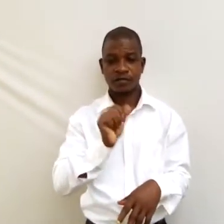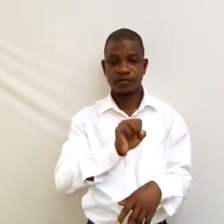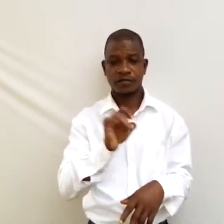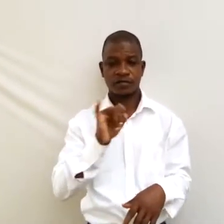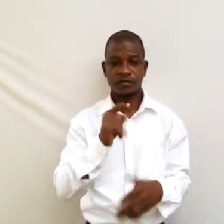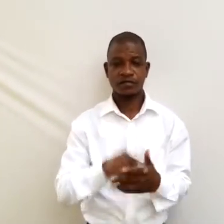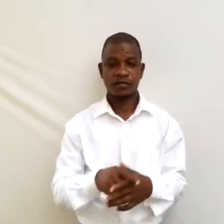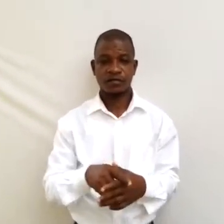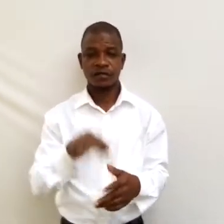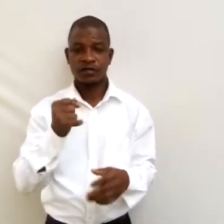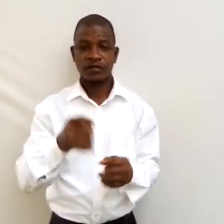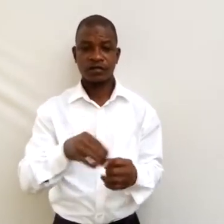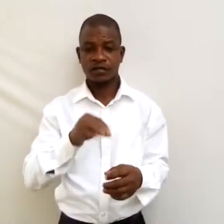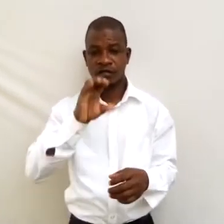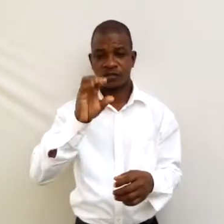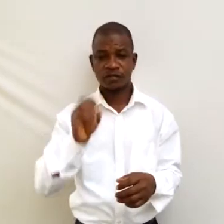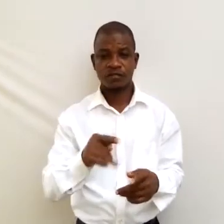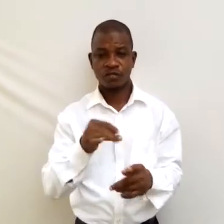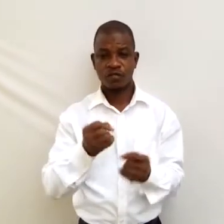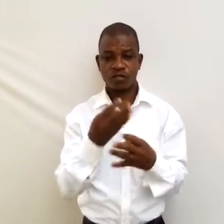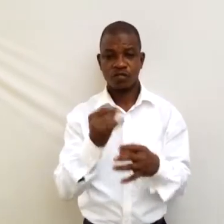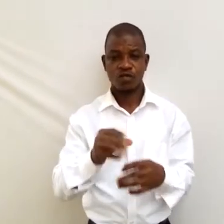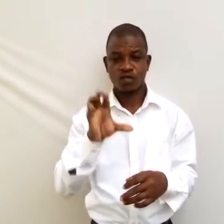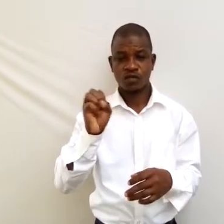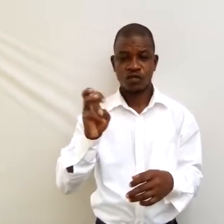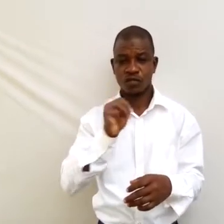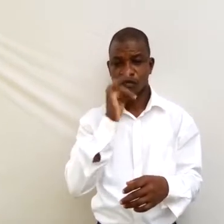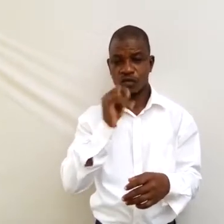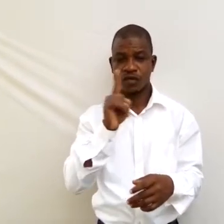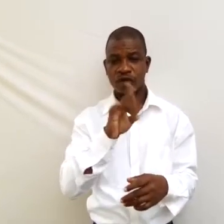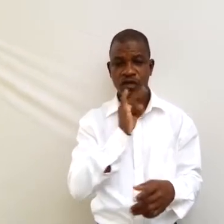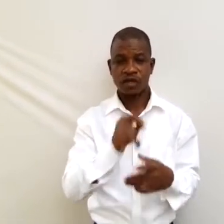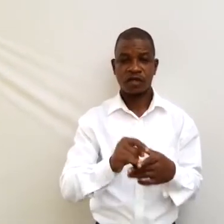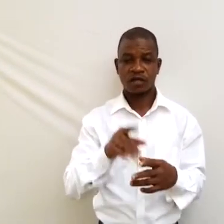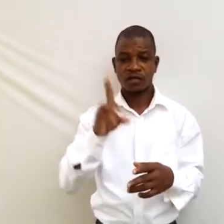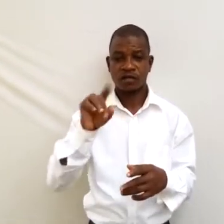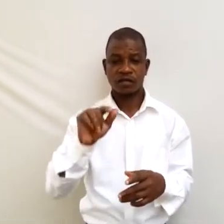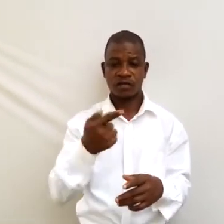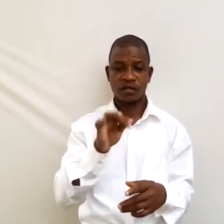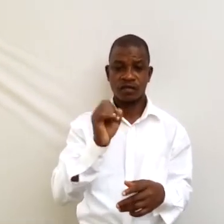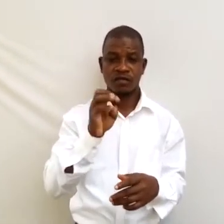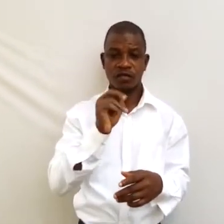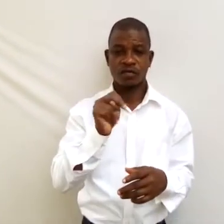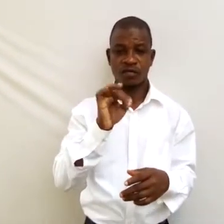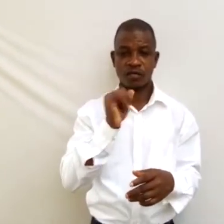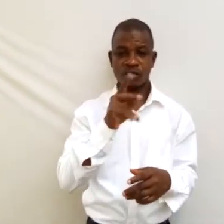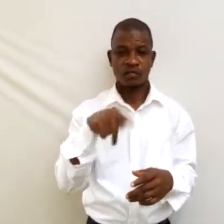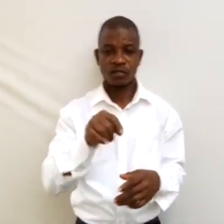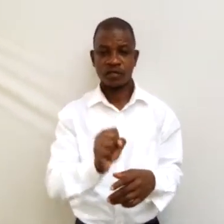The most common conditions they cause are gonorrhea, chlamydia